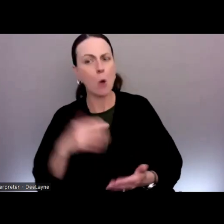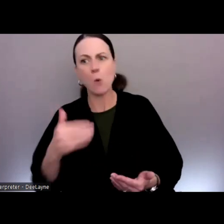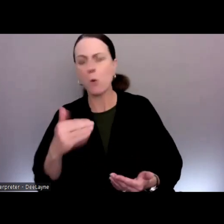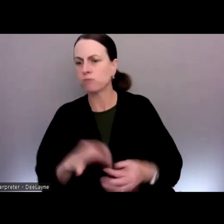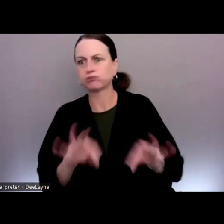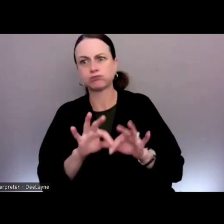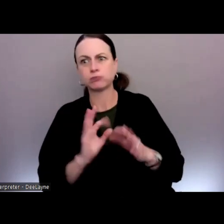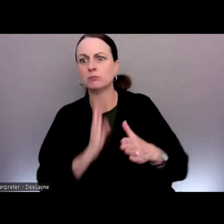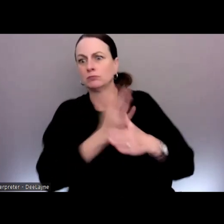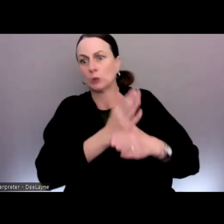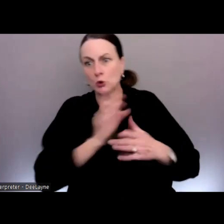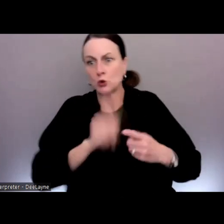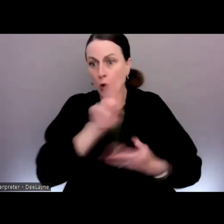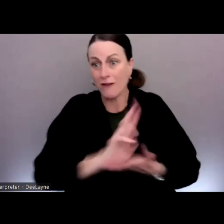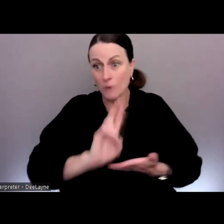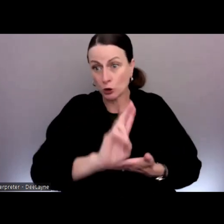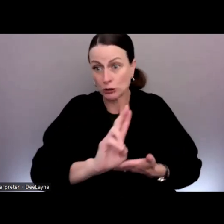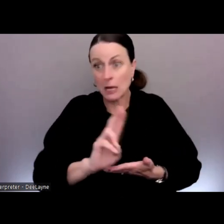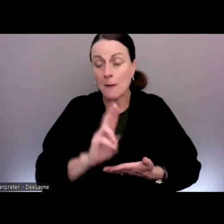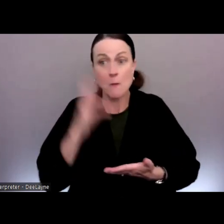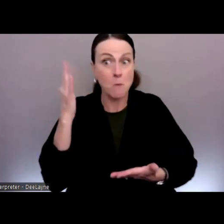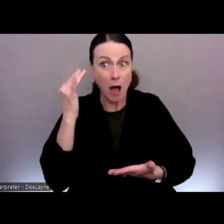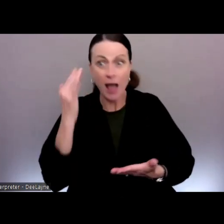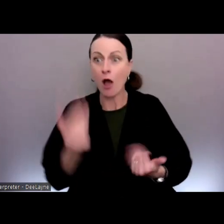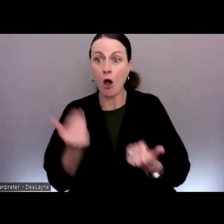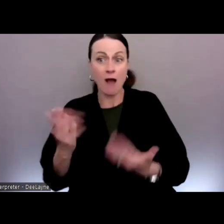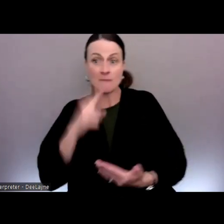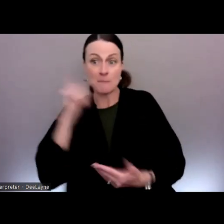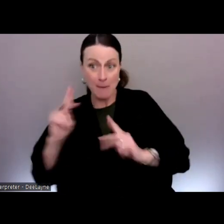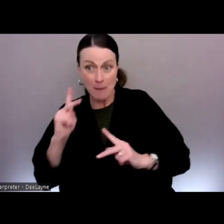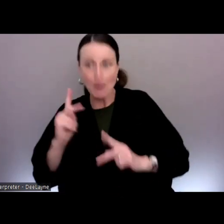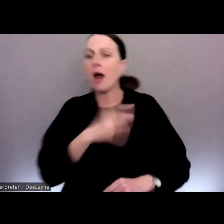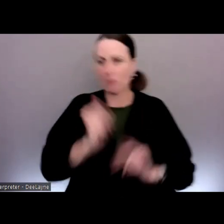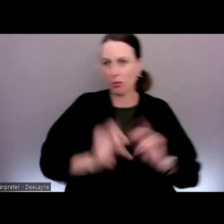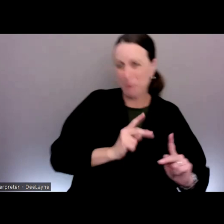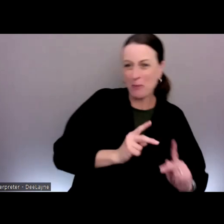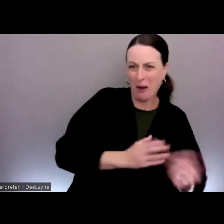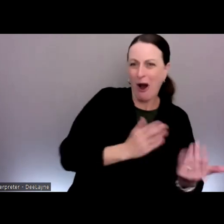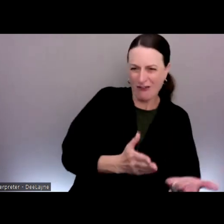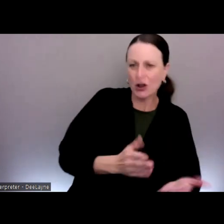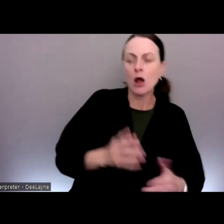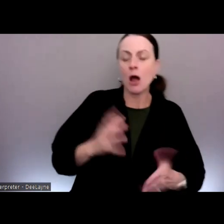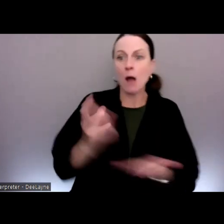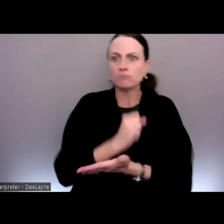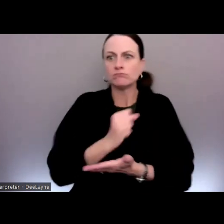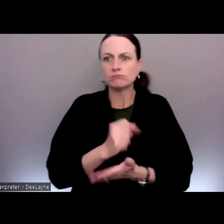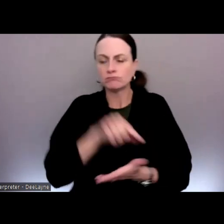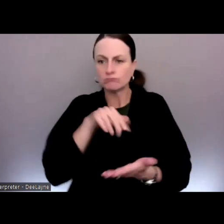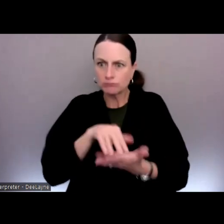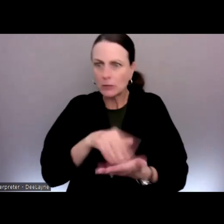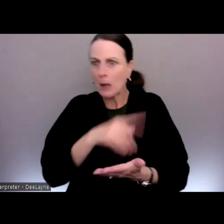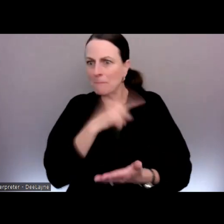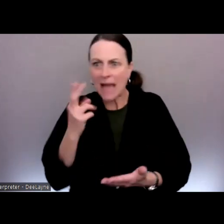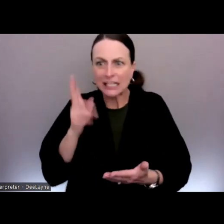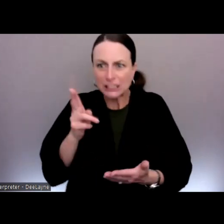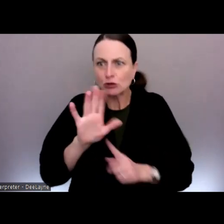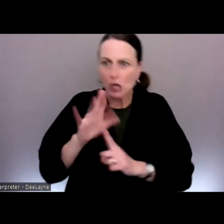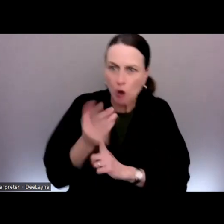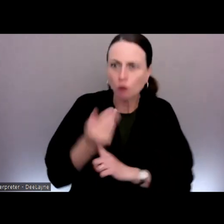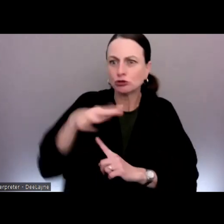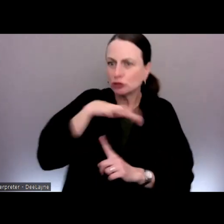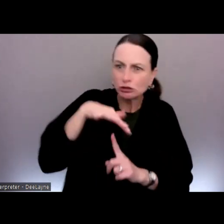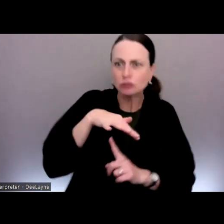university, not only because it offers Black people and everyone else opportunities to study Black histories, cultures, and